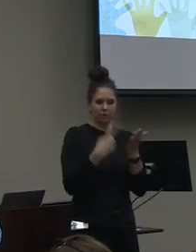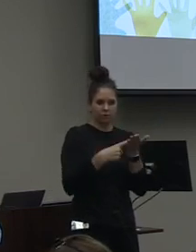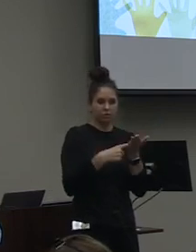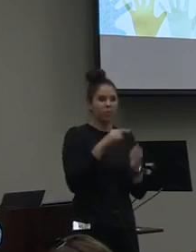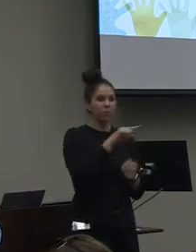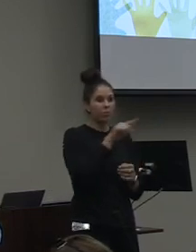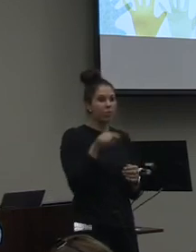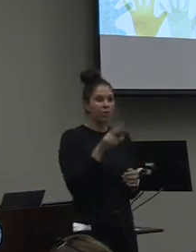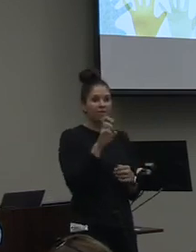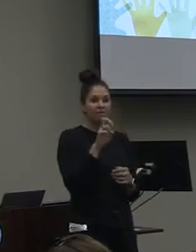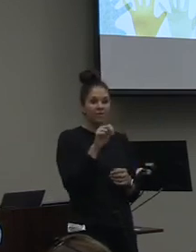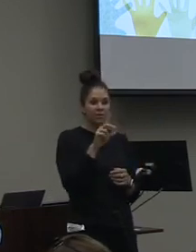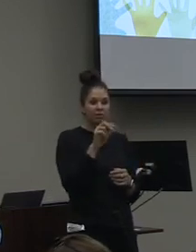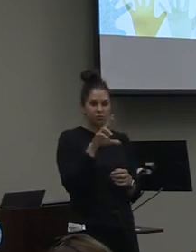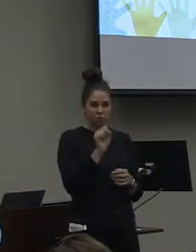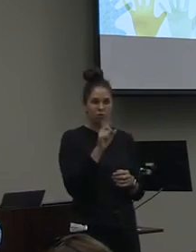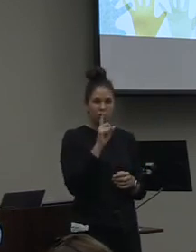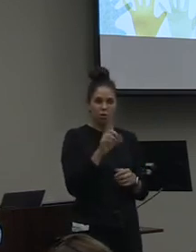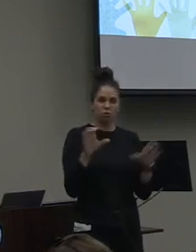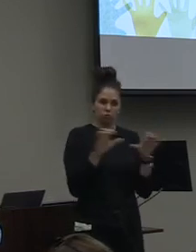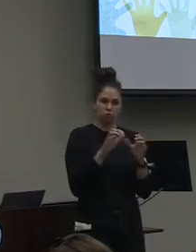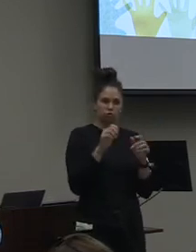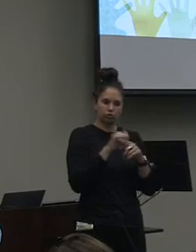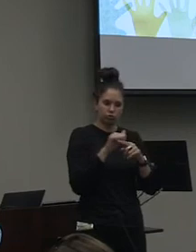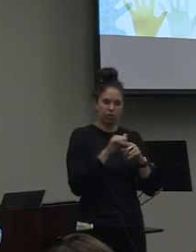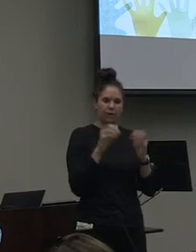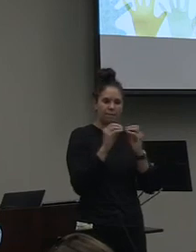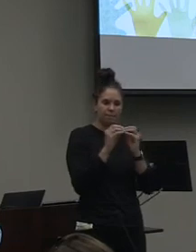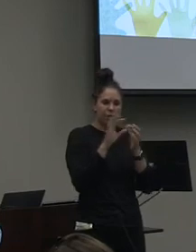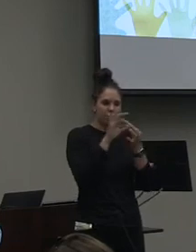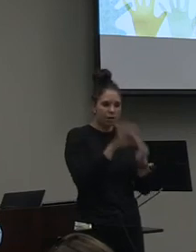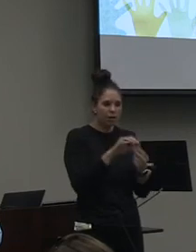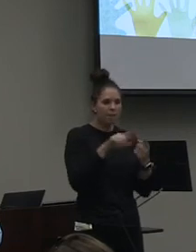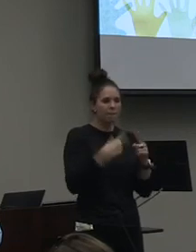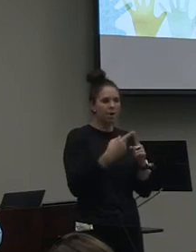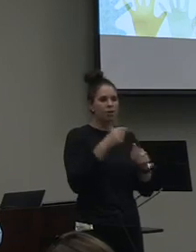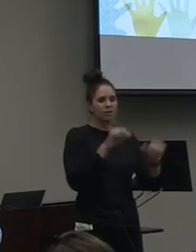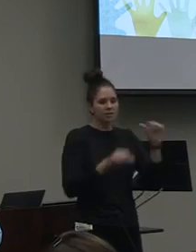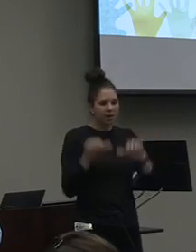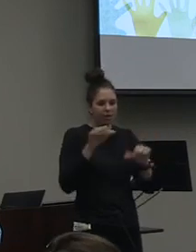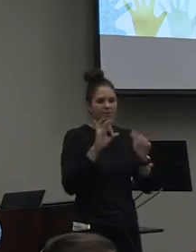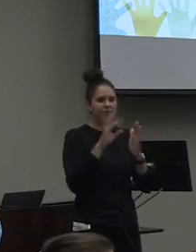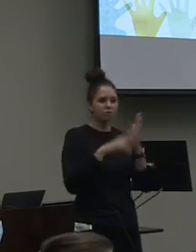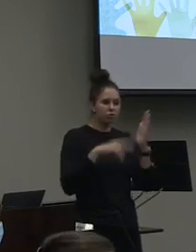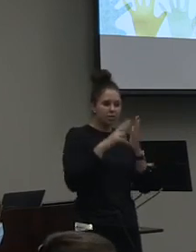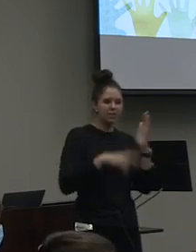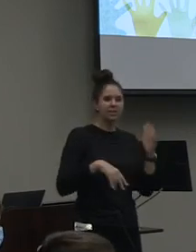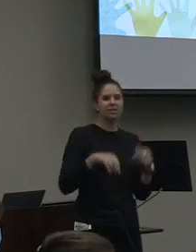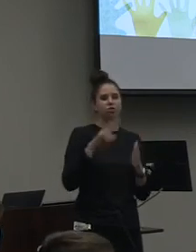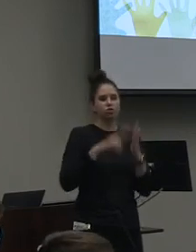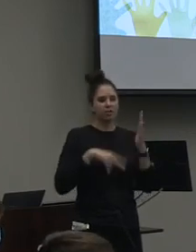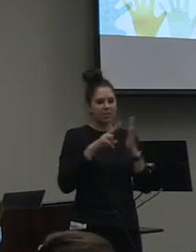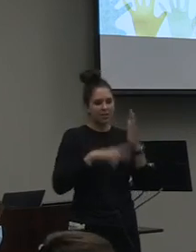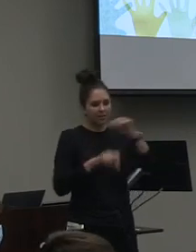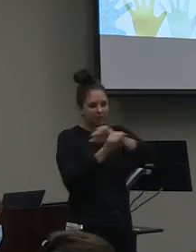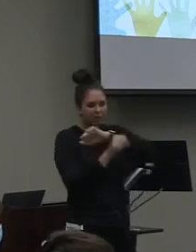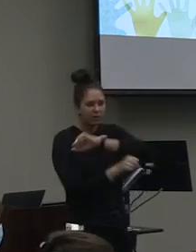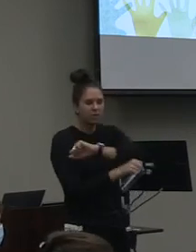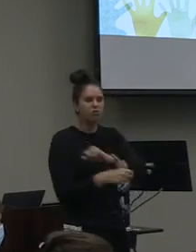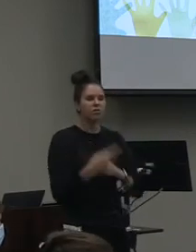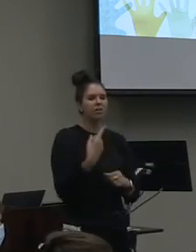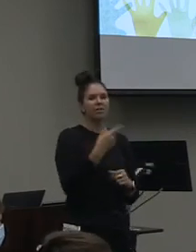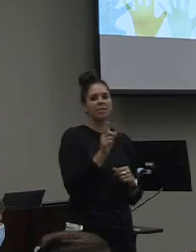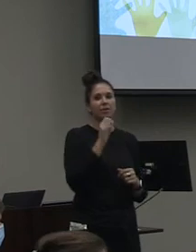those vendors are doing training that is more explicitly around the science of reading, reading foundations. They are